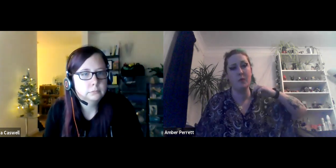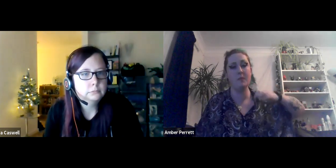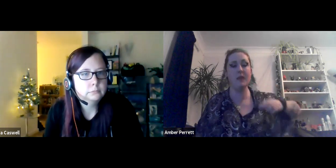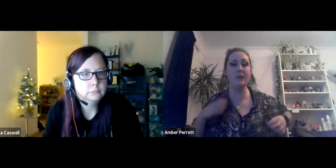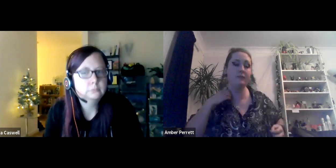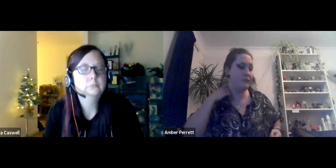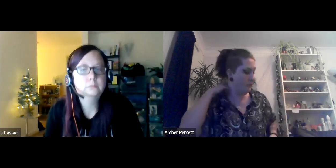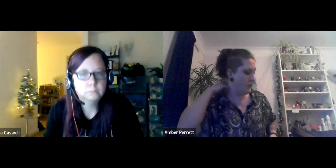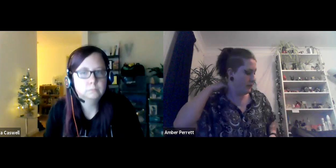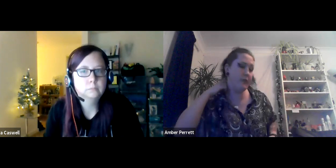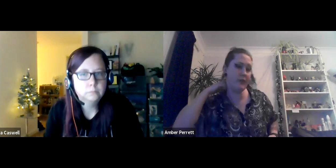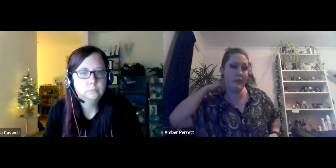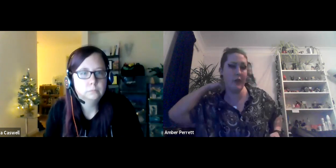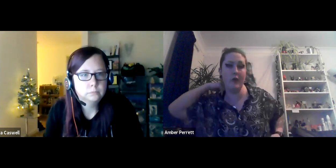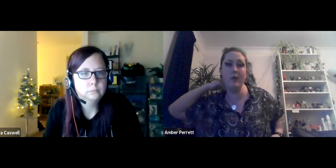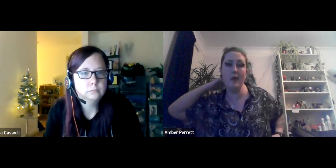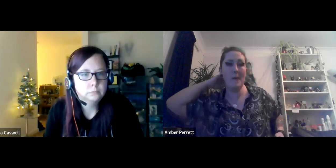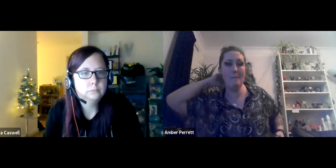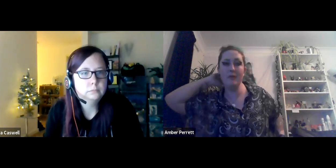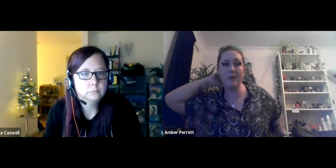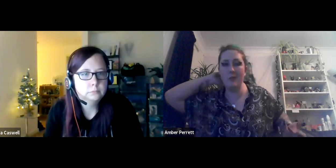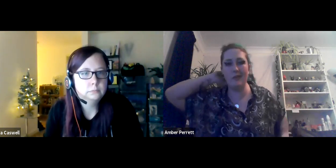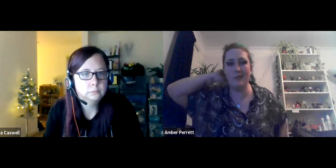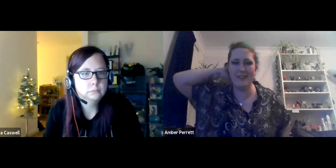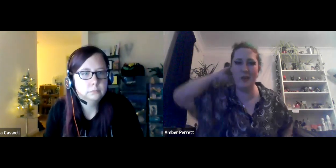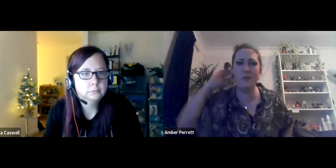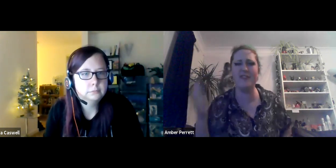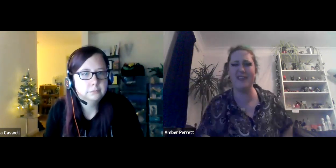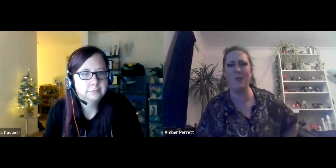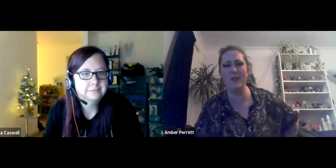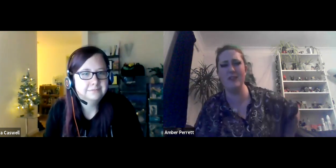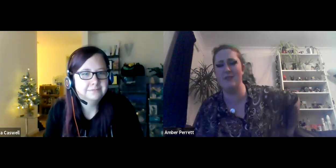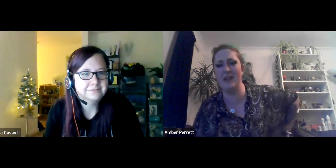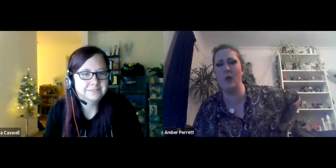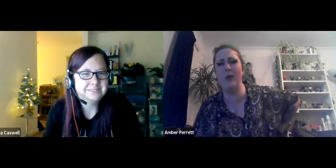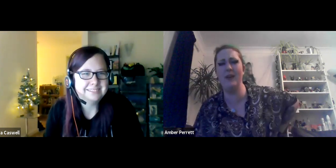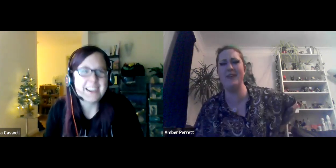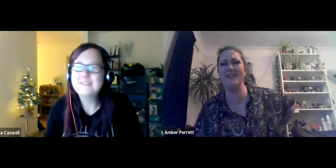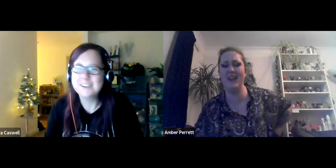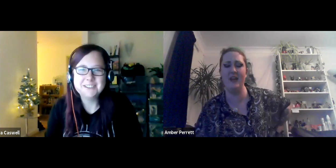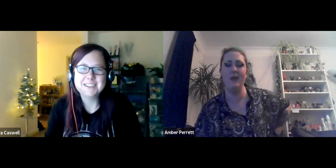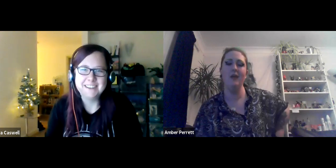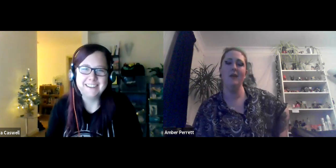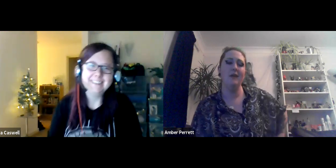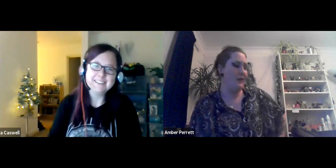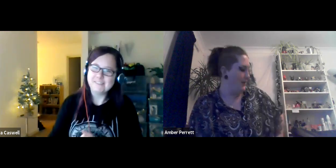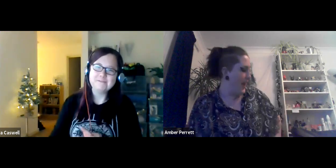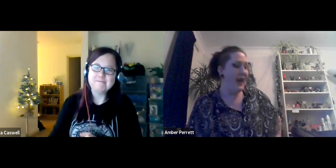probably. So if you wanted to go, if you're obviously you're watching the recording, nobody's Of course you are. You're all watching